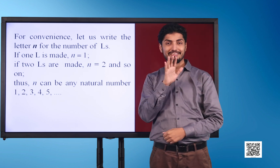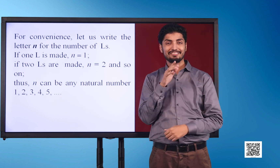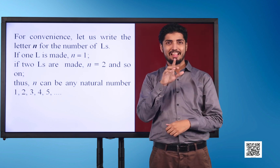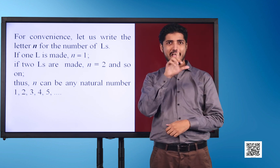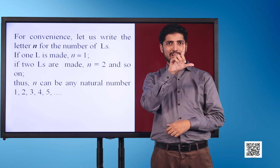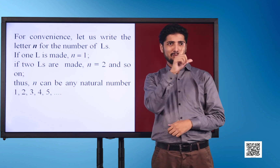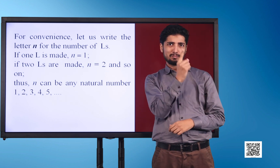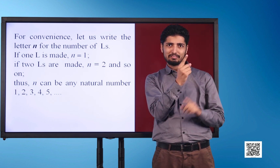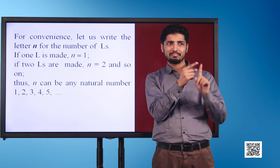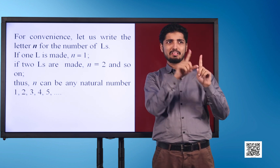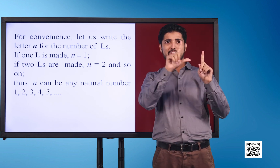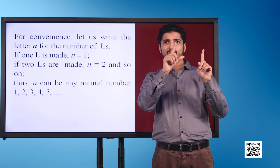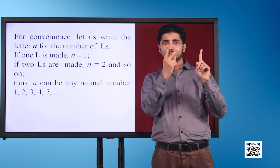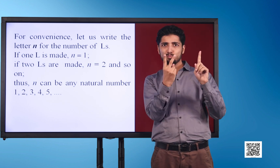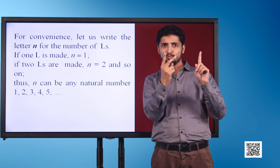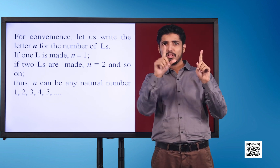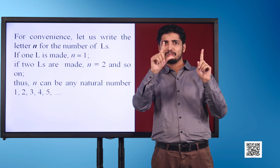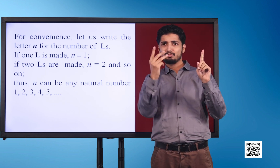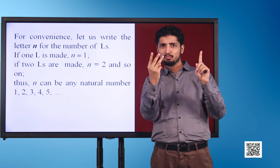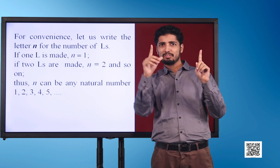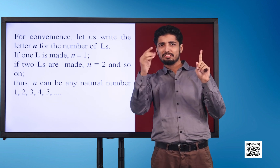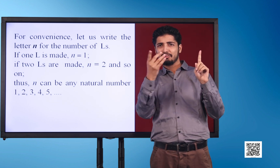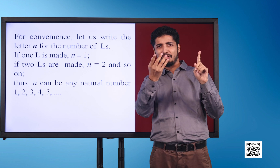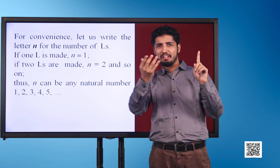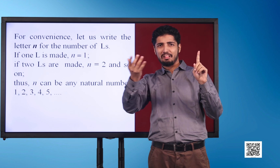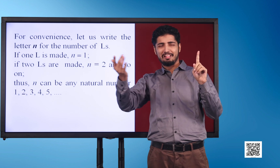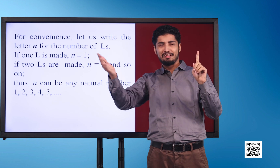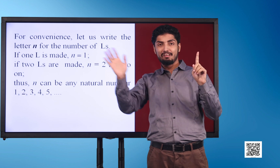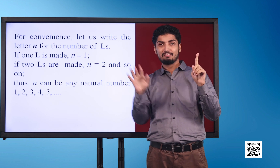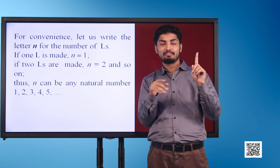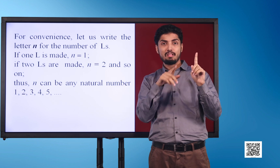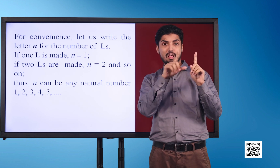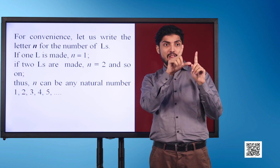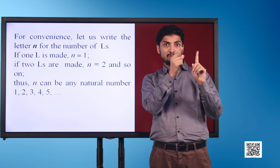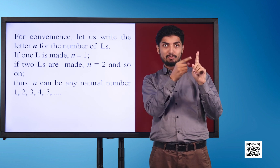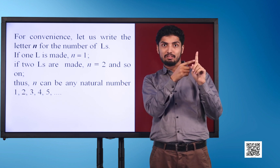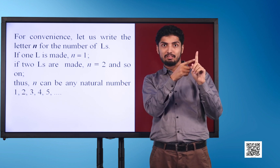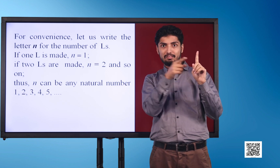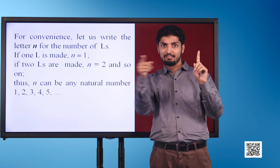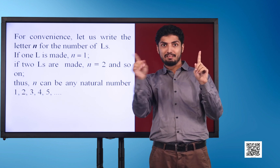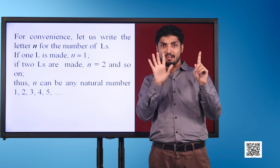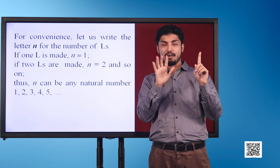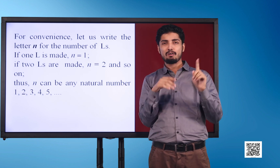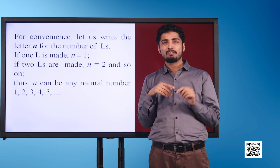For convenience, let us write the letter N for the number of L's.